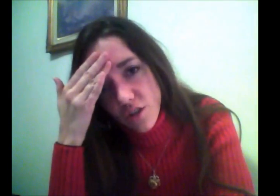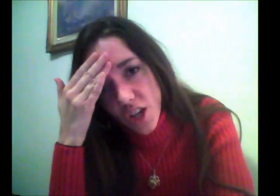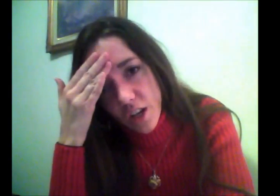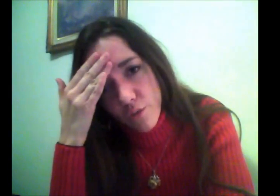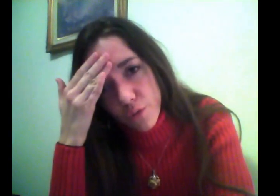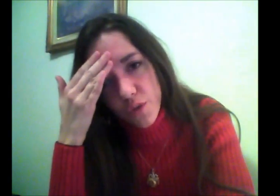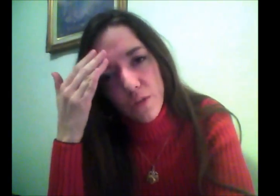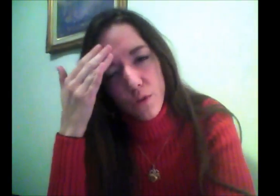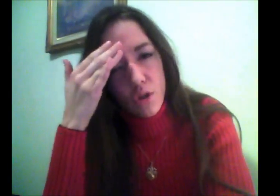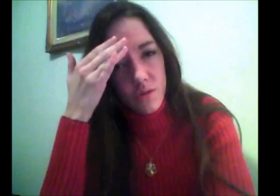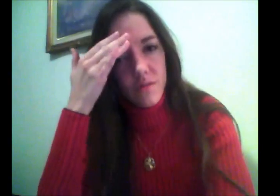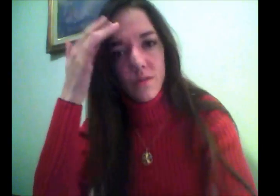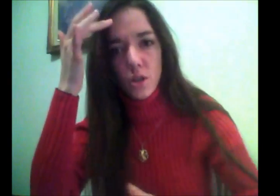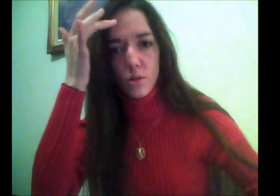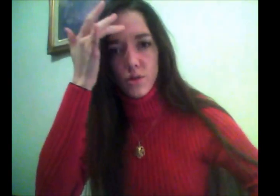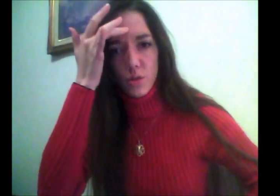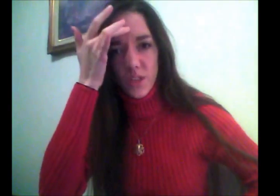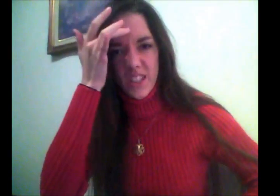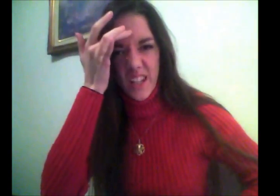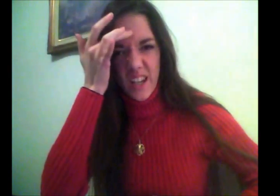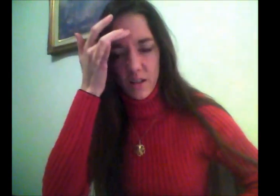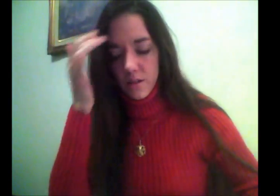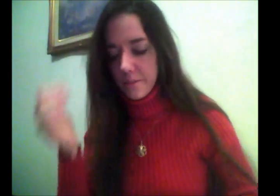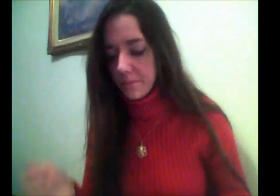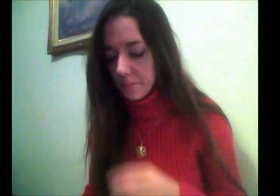checking for fever, you know, so sick.